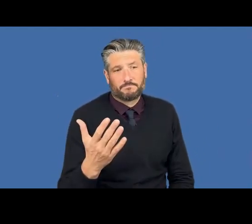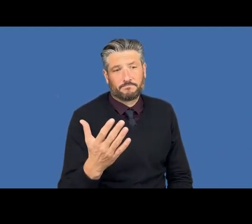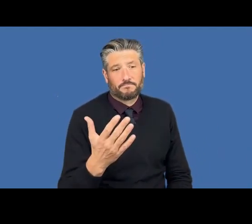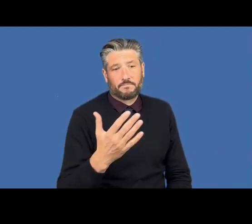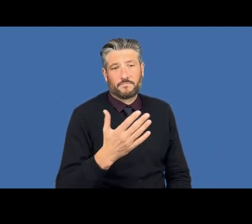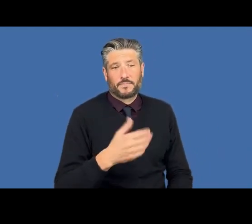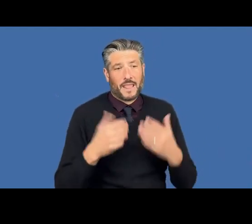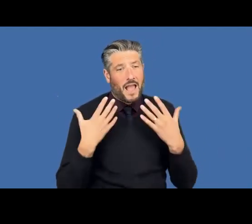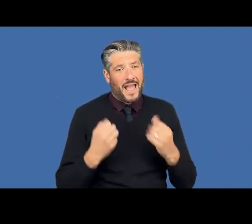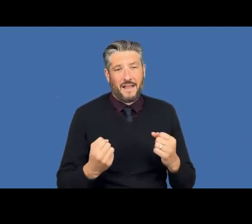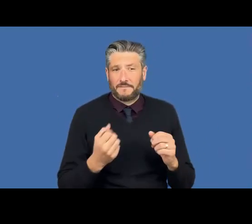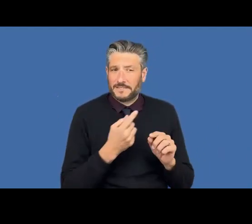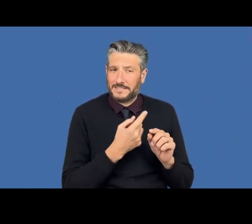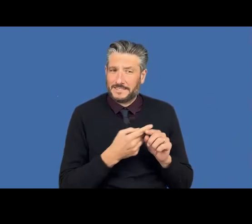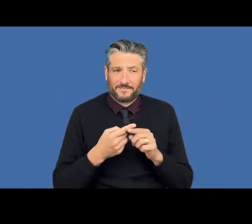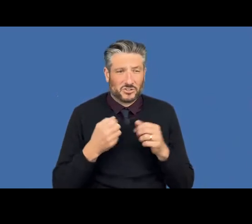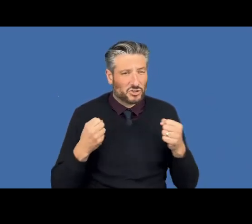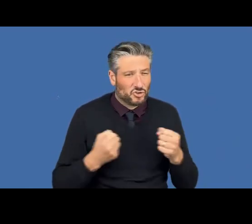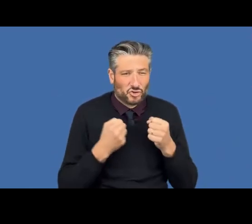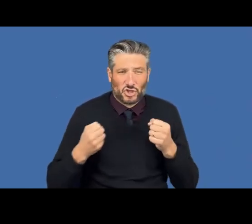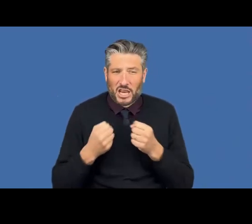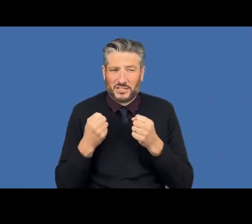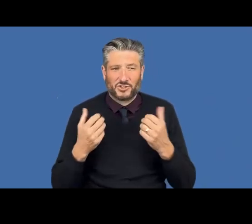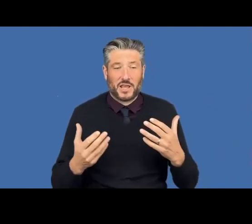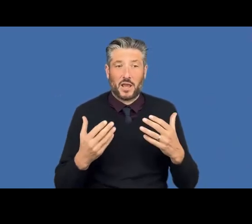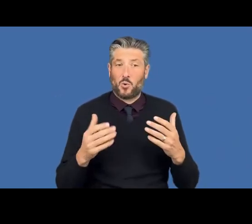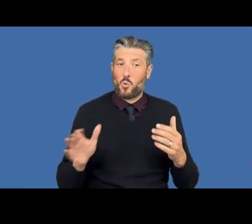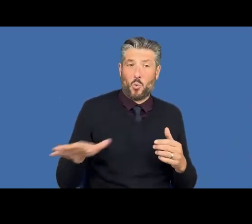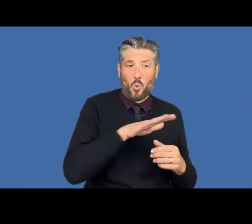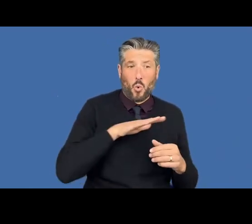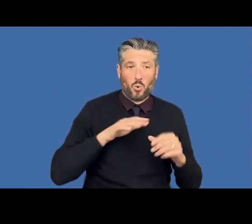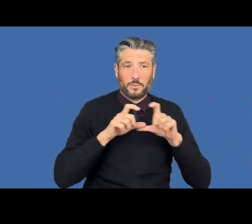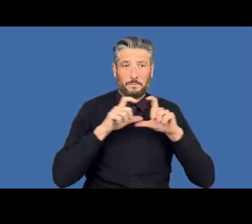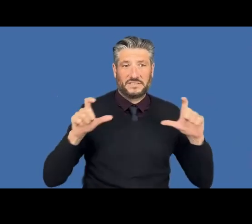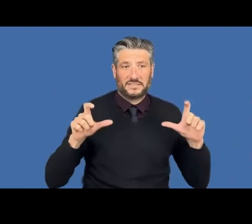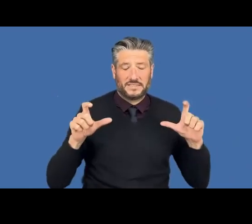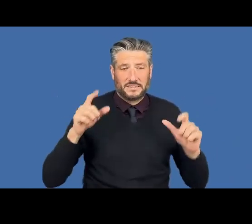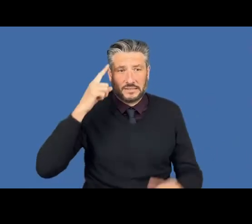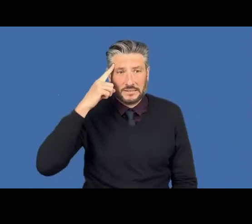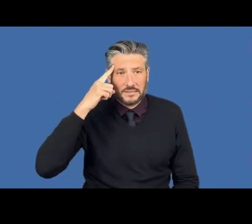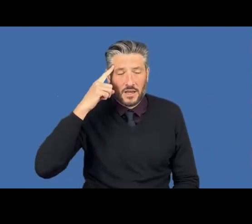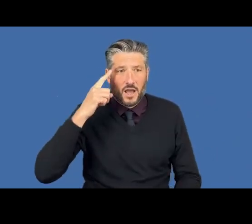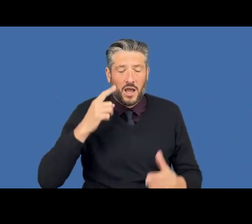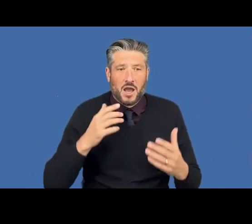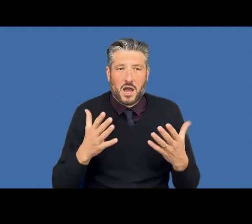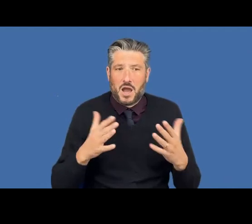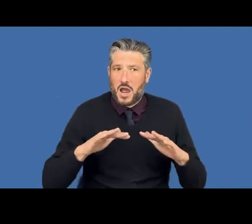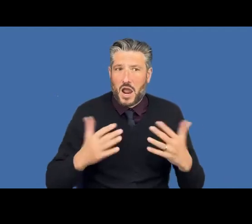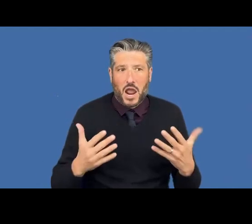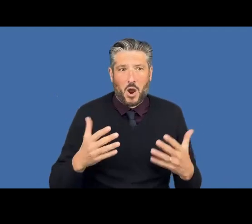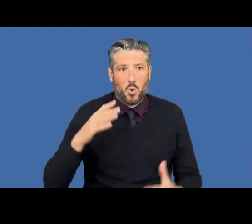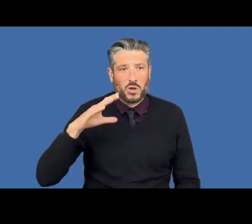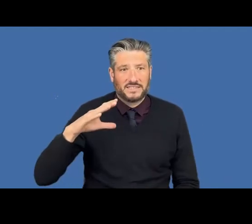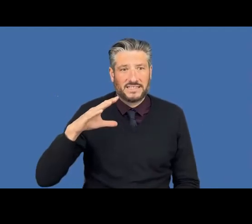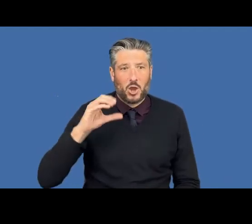analogous challenges that businesses have right now, they're dealing with things like the need to remove carbon from